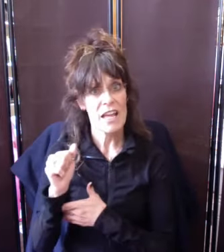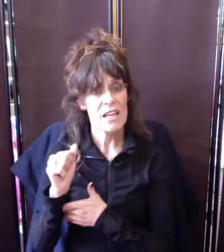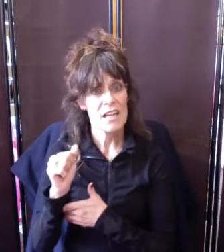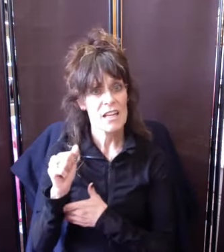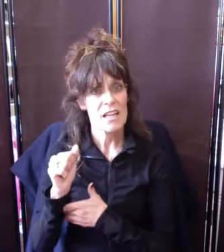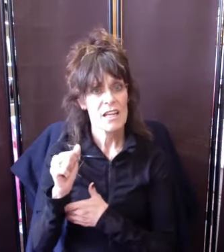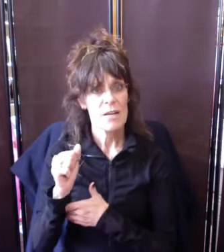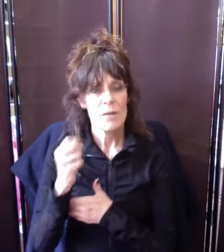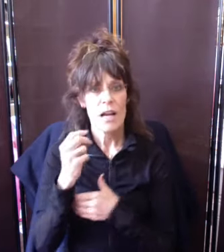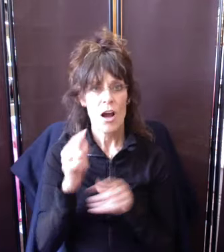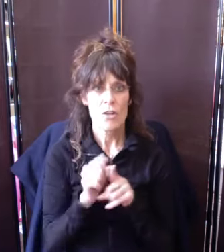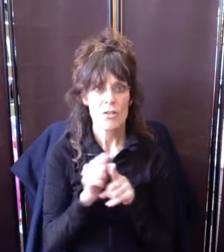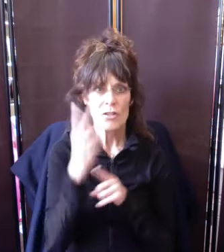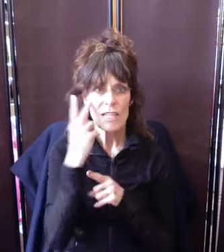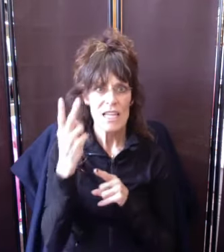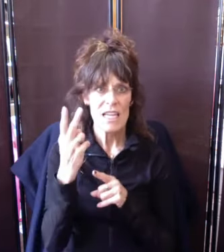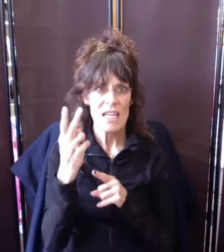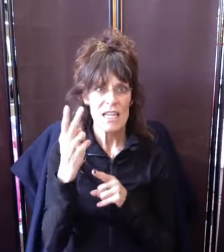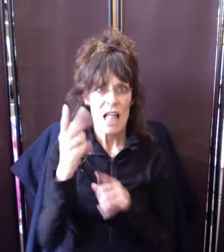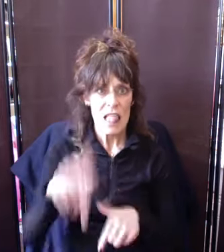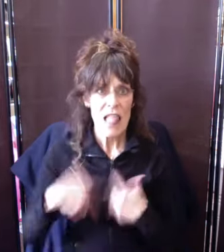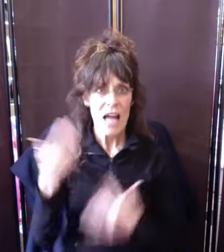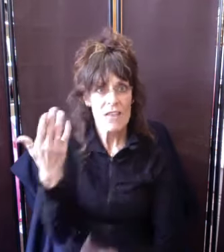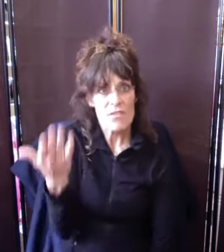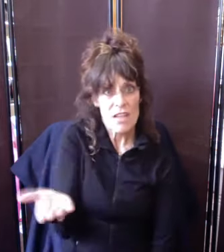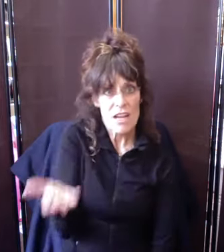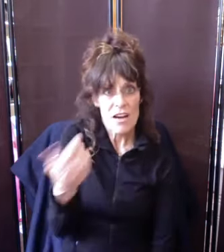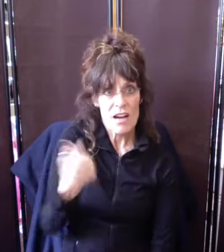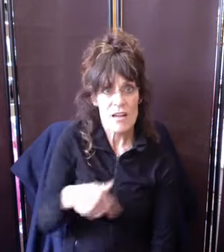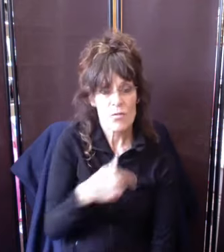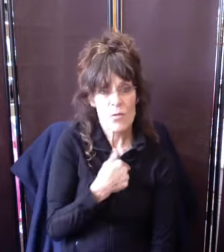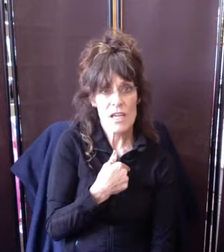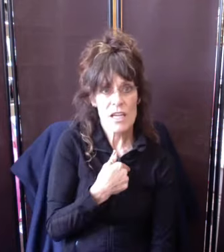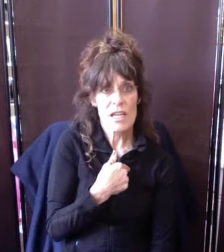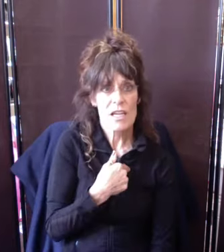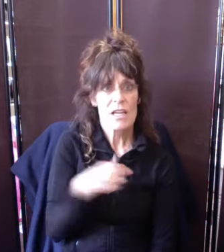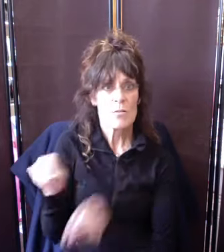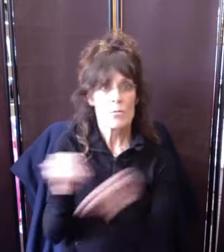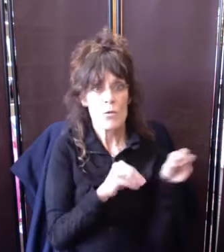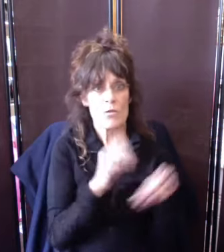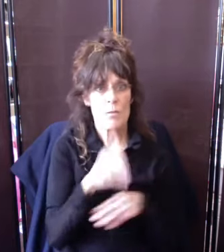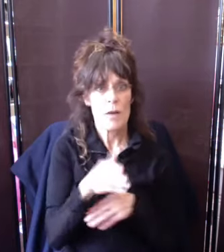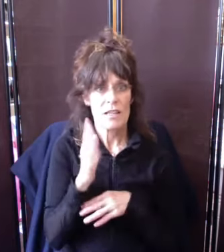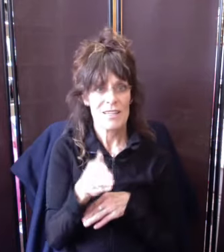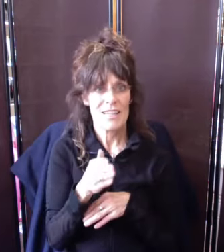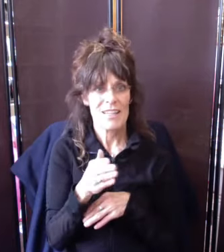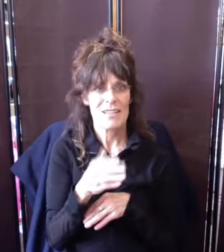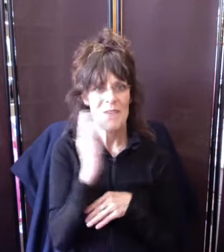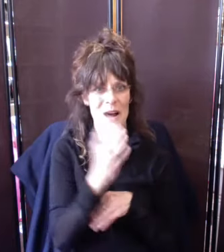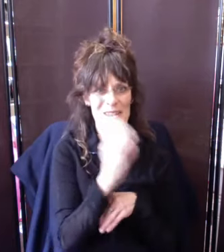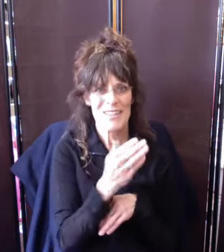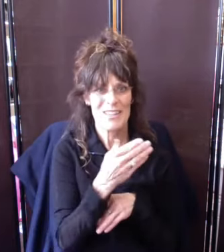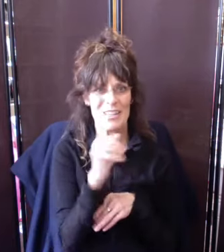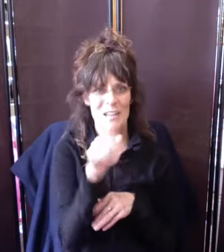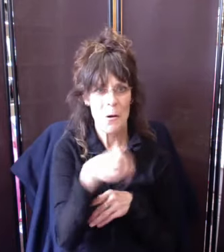it live there. And then, we came to Boston. By the way, Boston's the only place I ever said in my entire life,